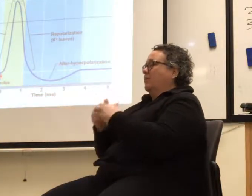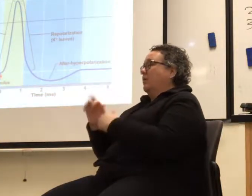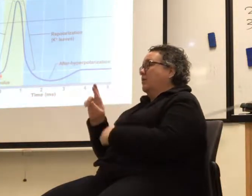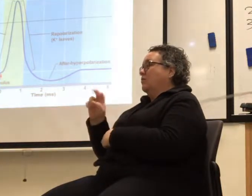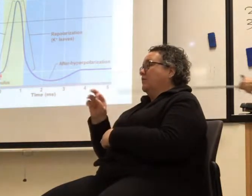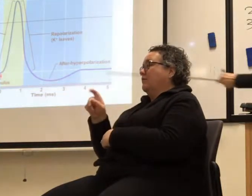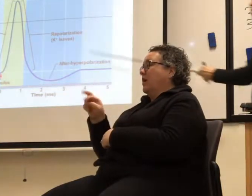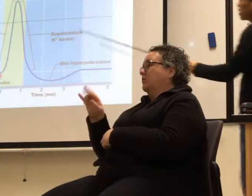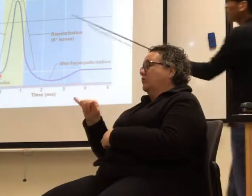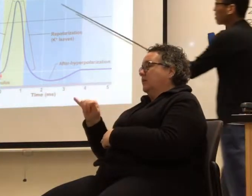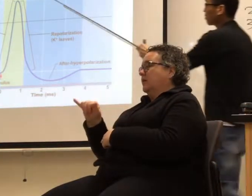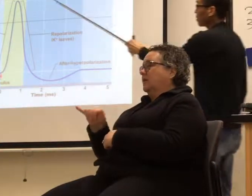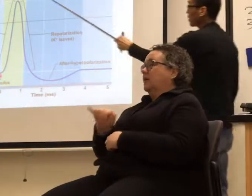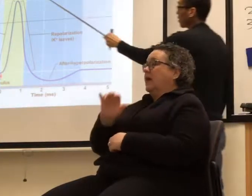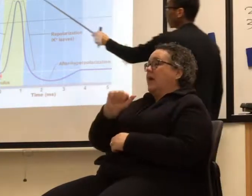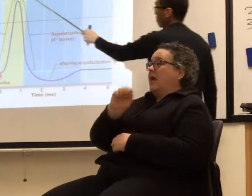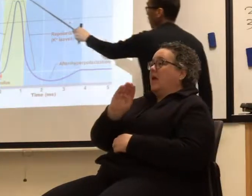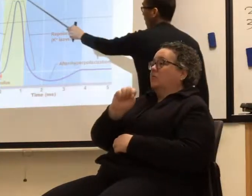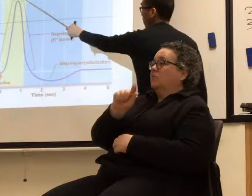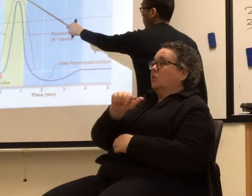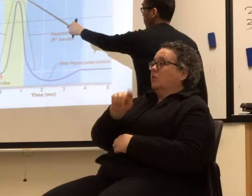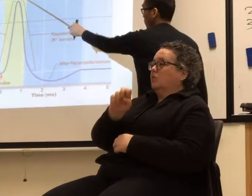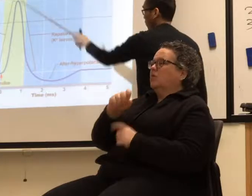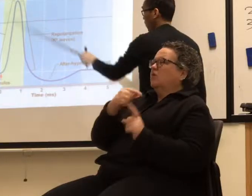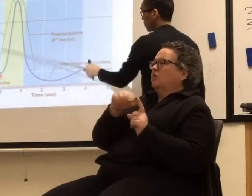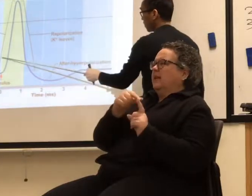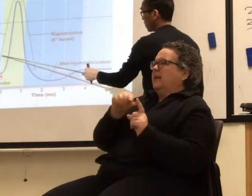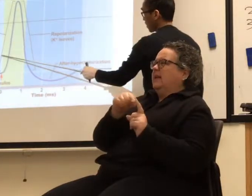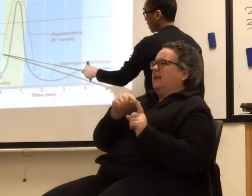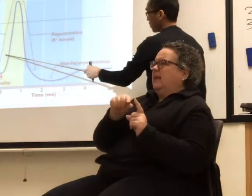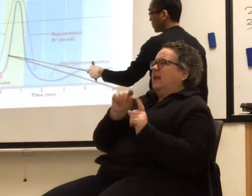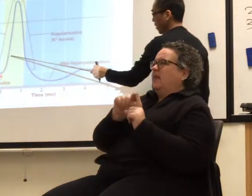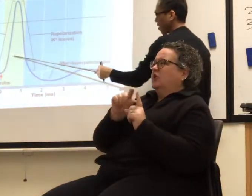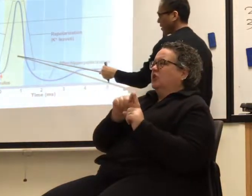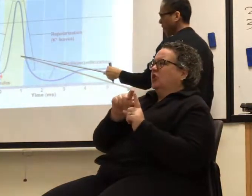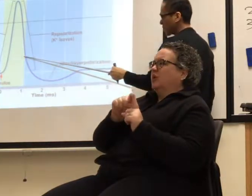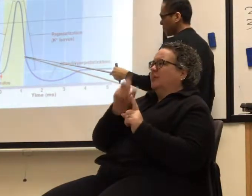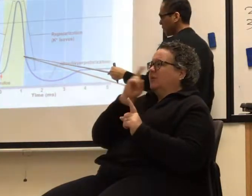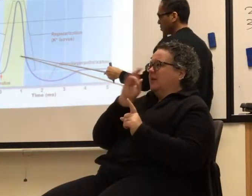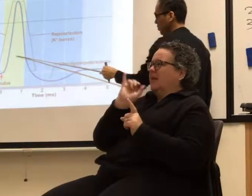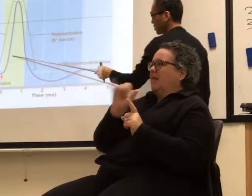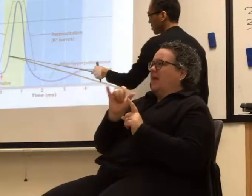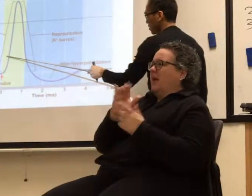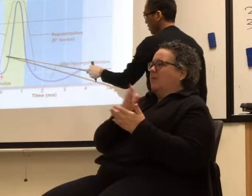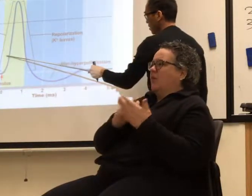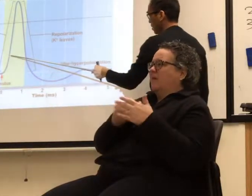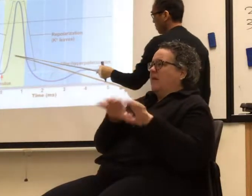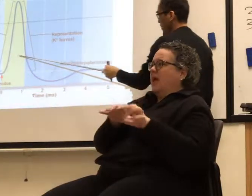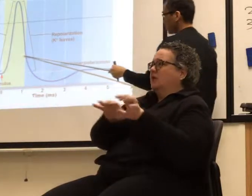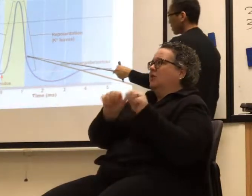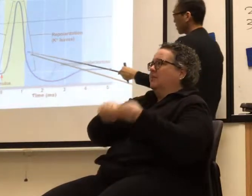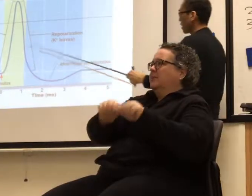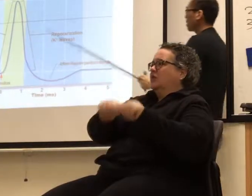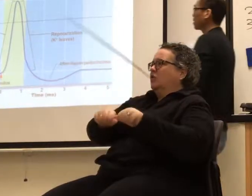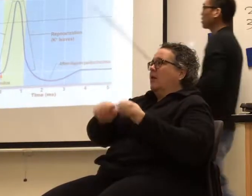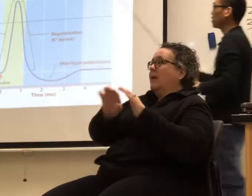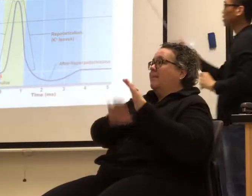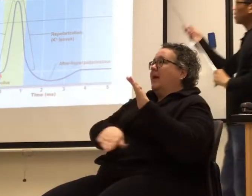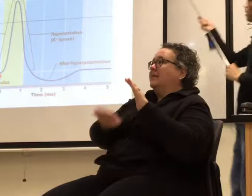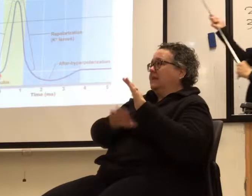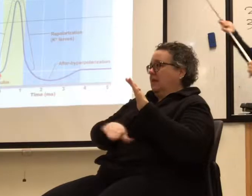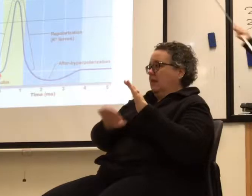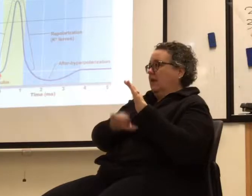Absolute in green, right there. There's the term. Kind of this part of the action potential is basically